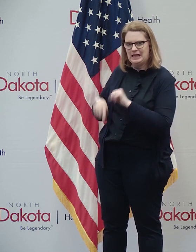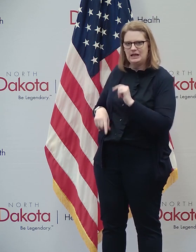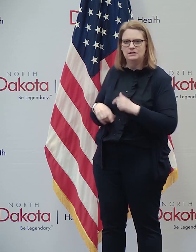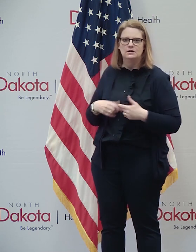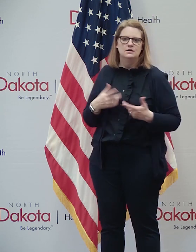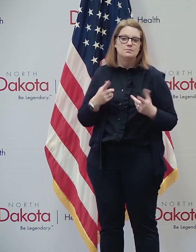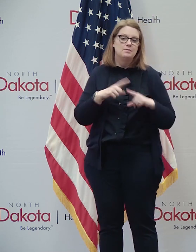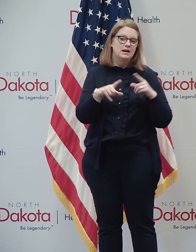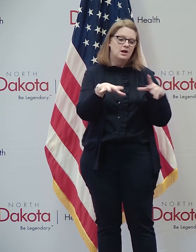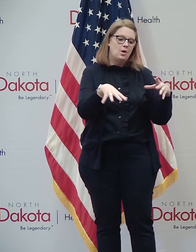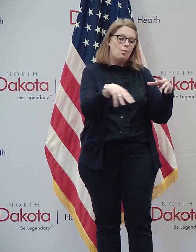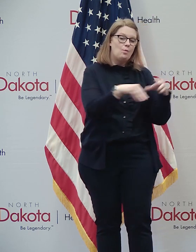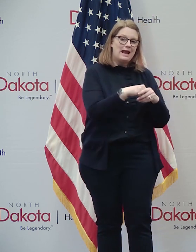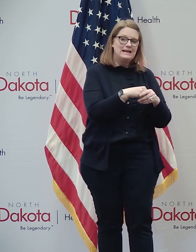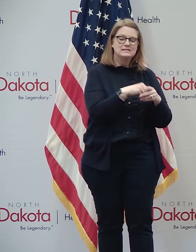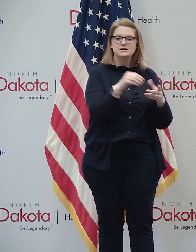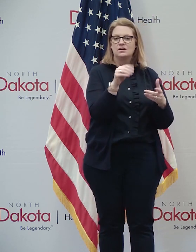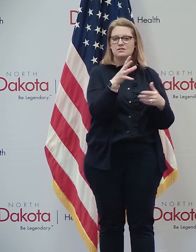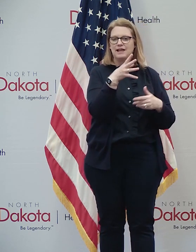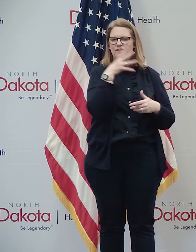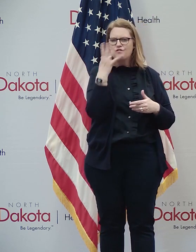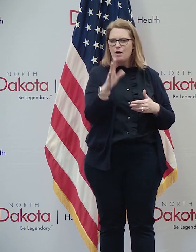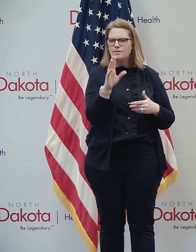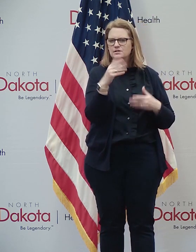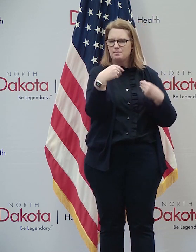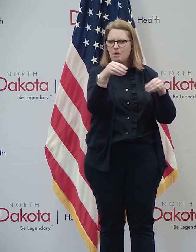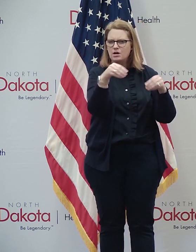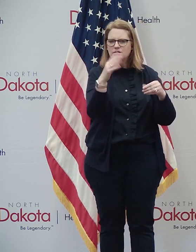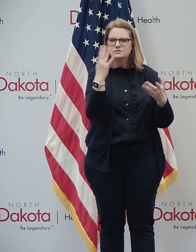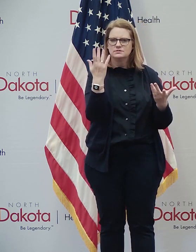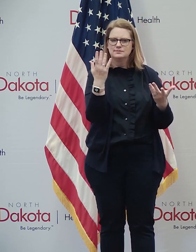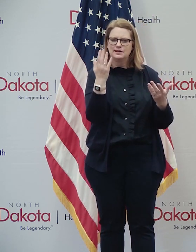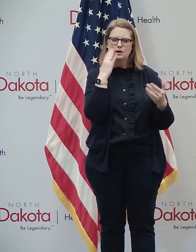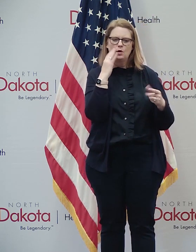that they may have had, whether it's to financial acts or